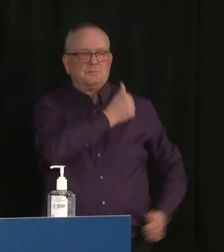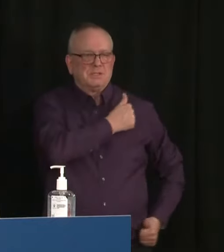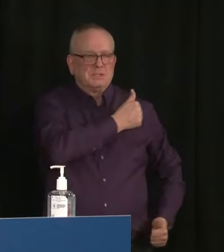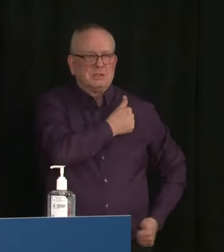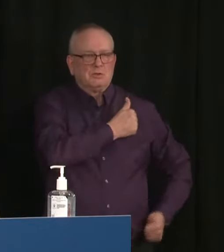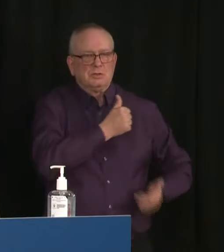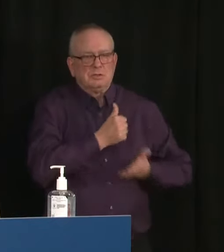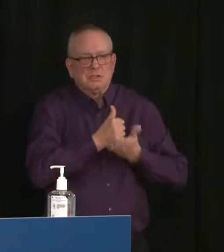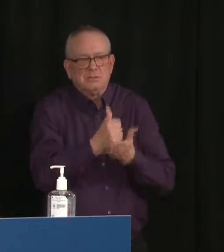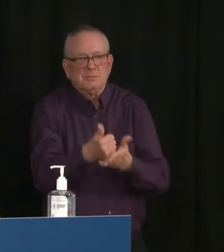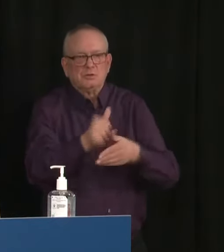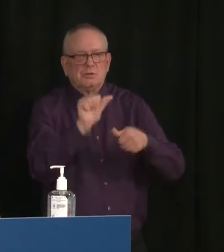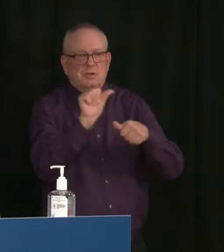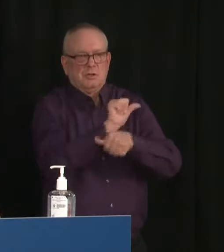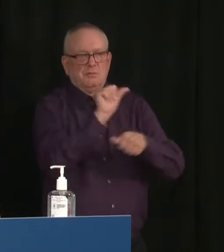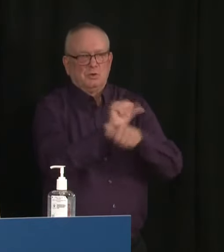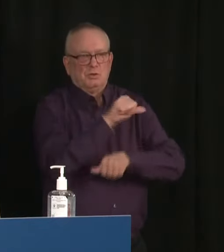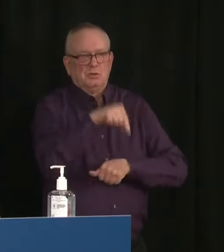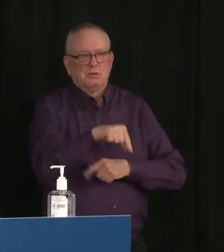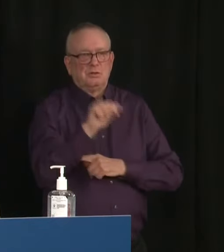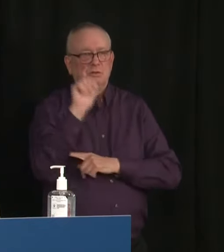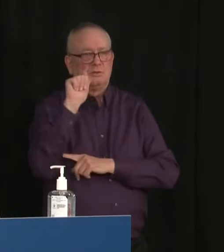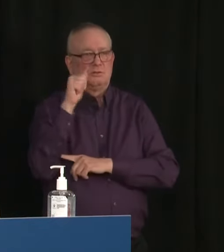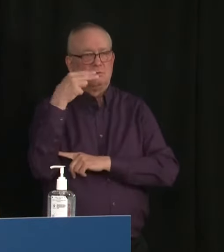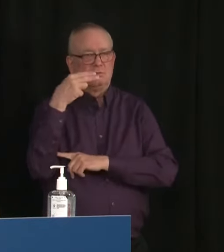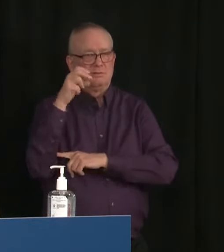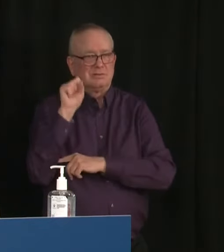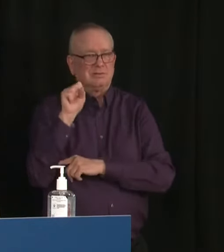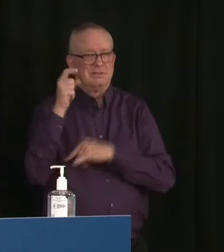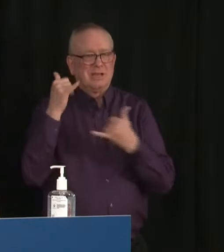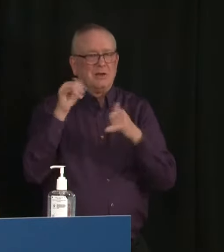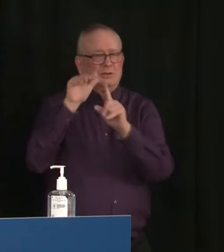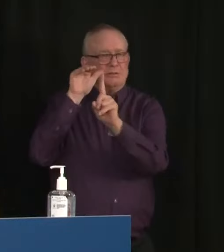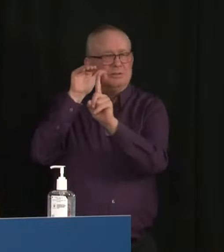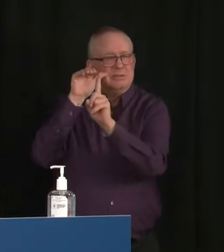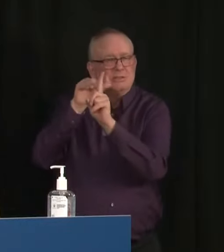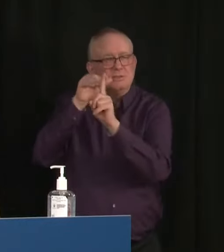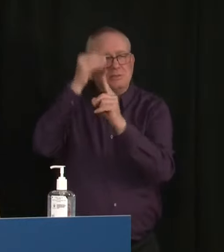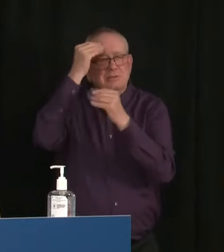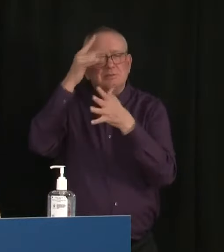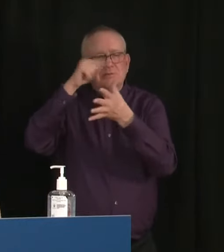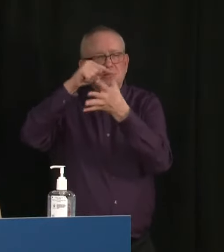province. So at what point would the province require aid from the military? What are the thresholds?